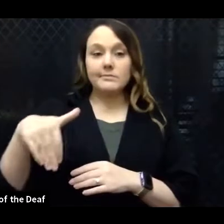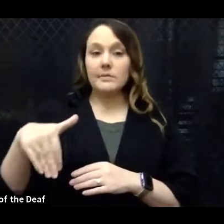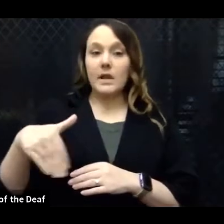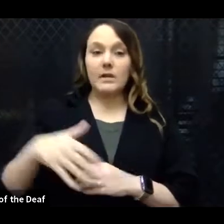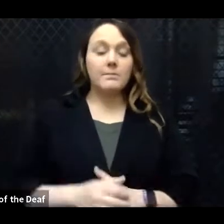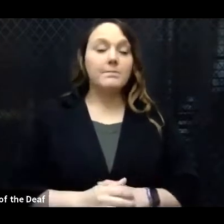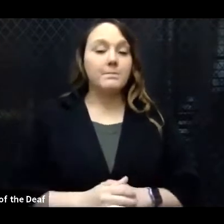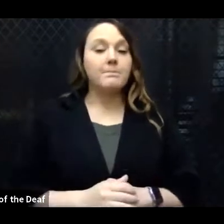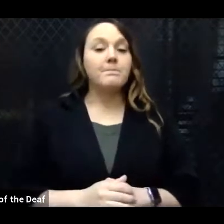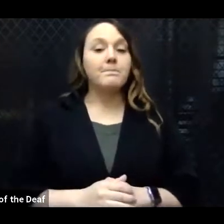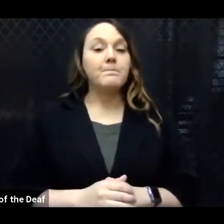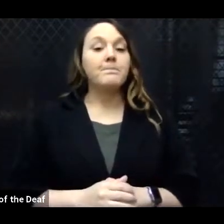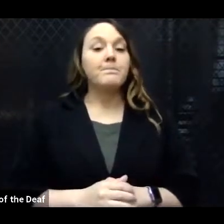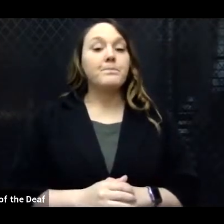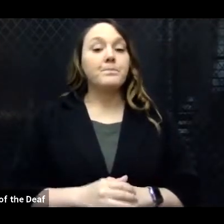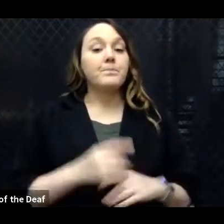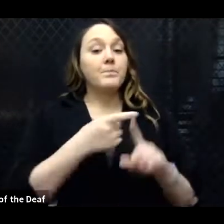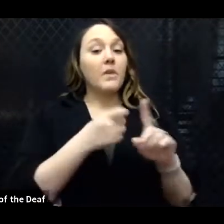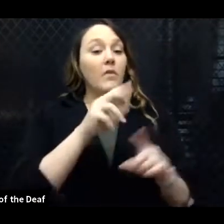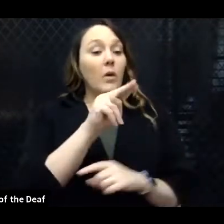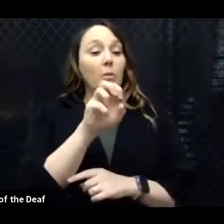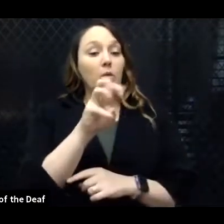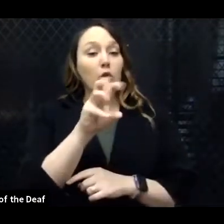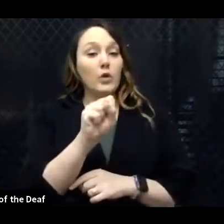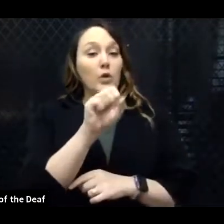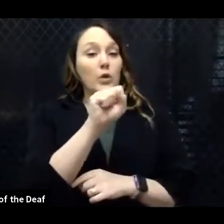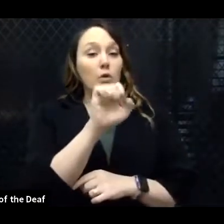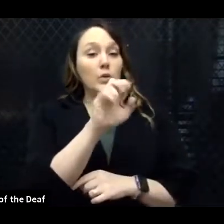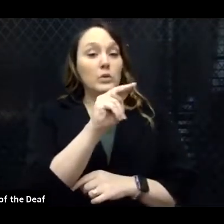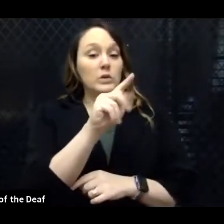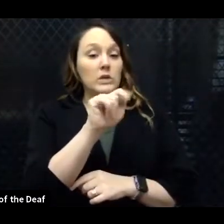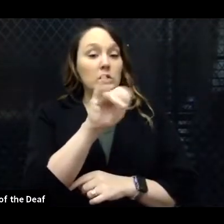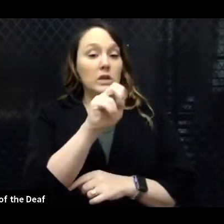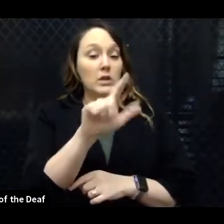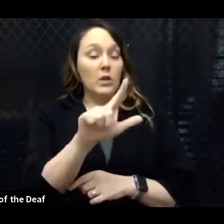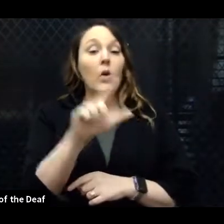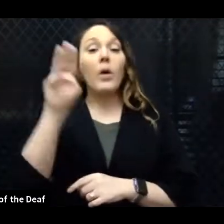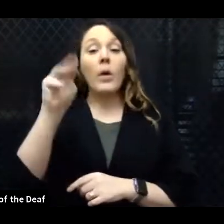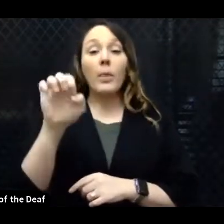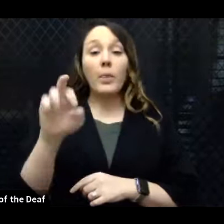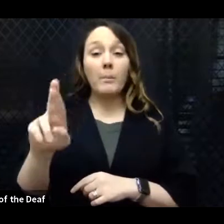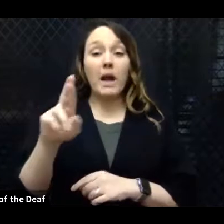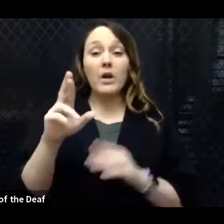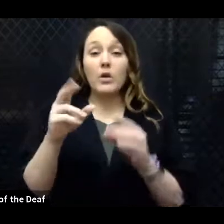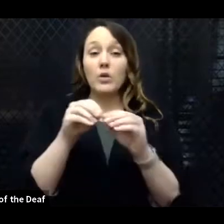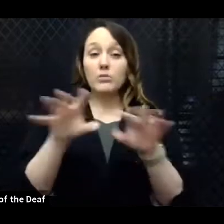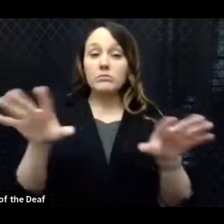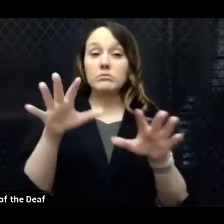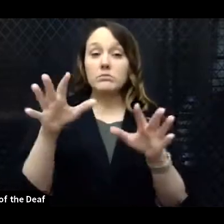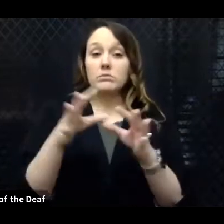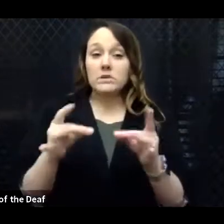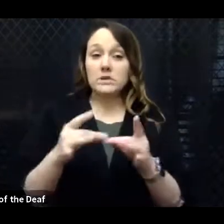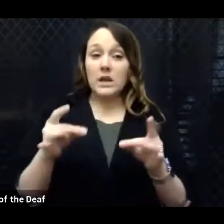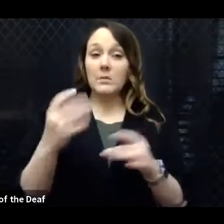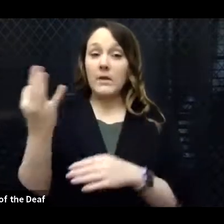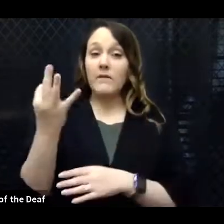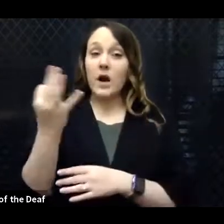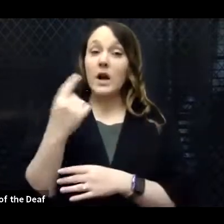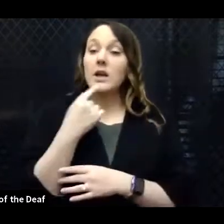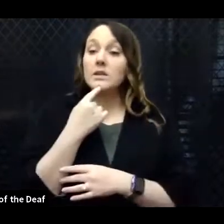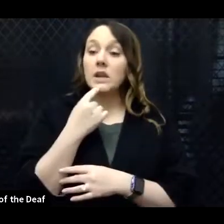time. Okay, from the News Sentinel, the mayor released a statement Friday saying he thinks the county could open